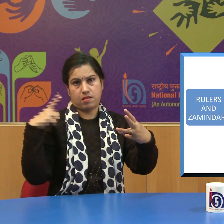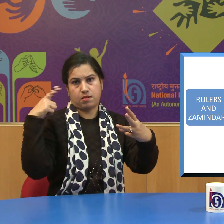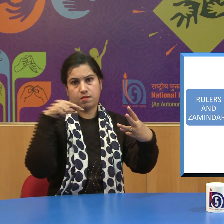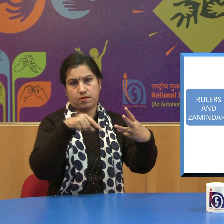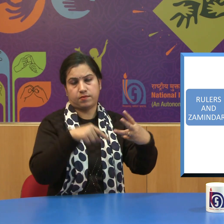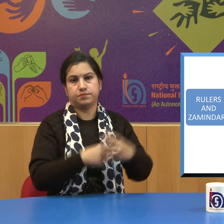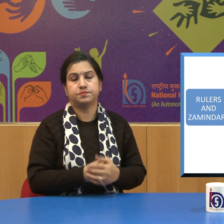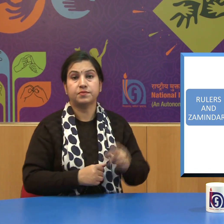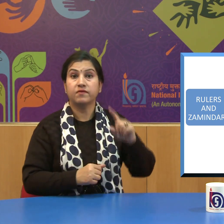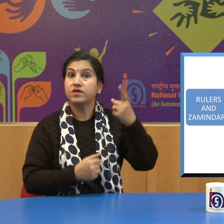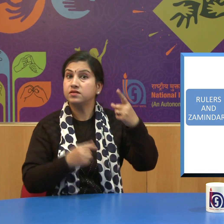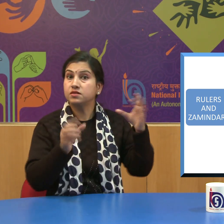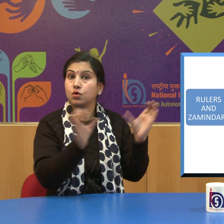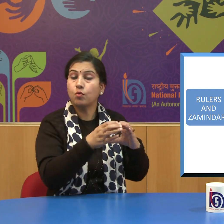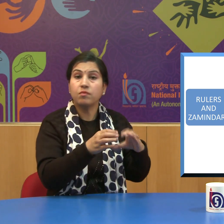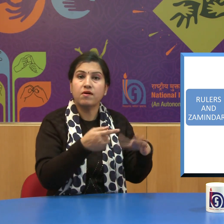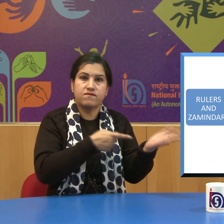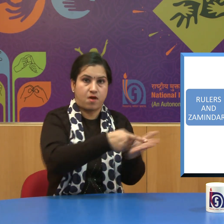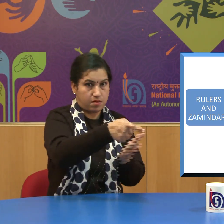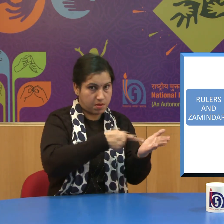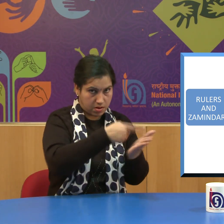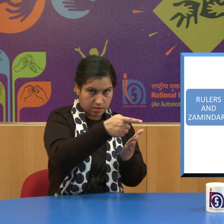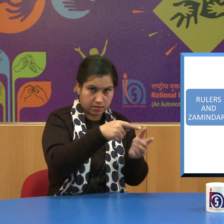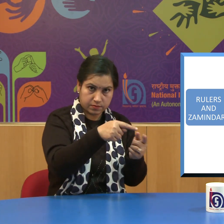The first group was farmers,